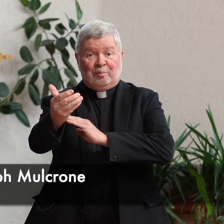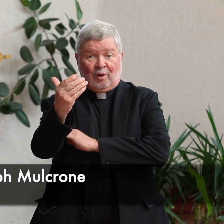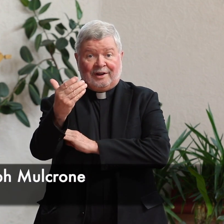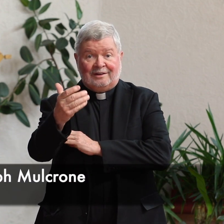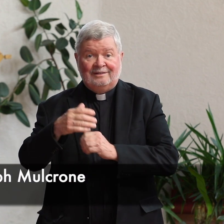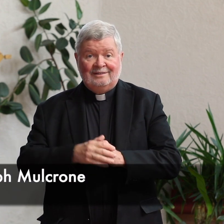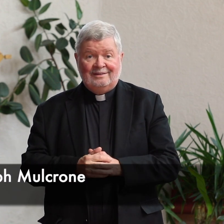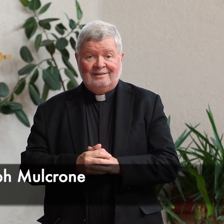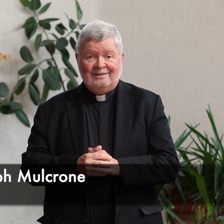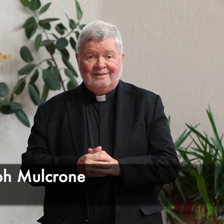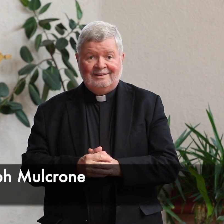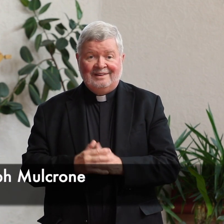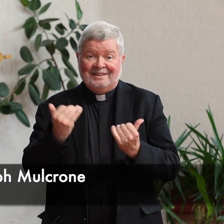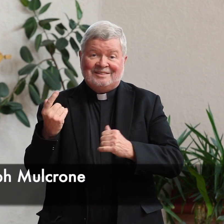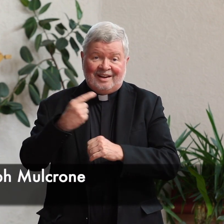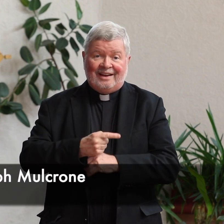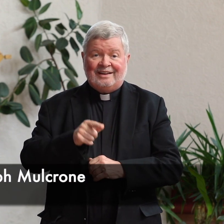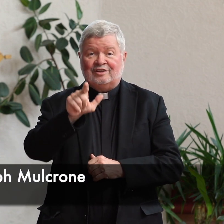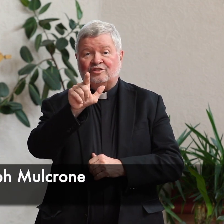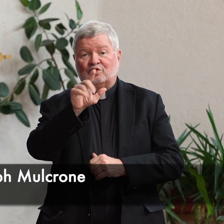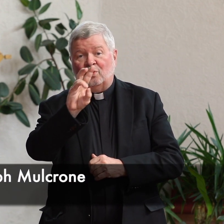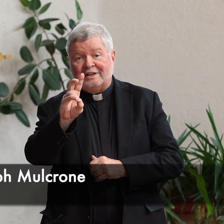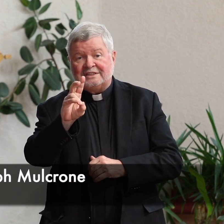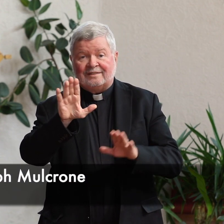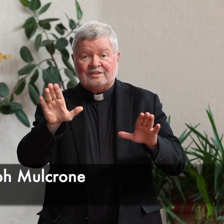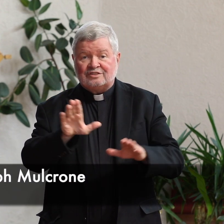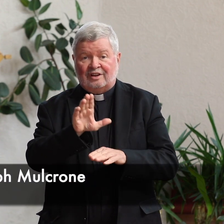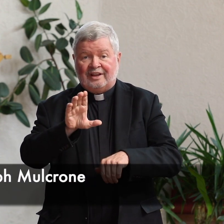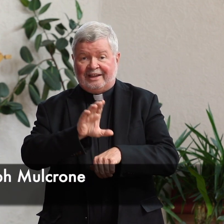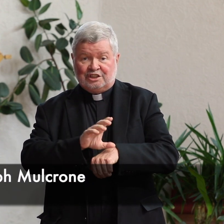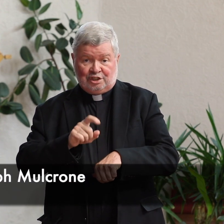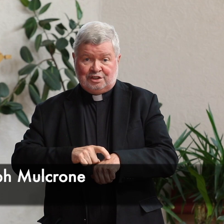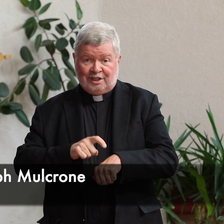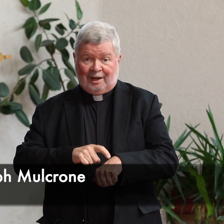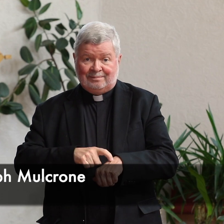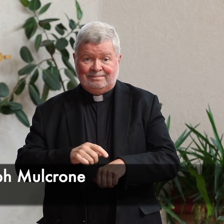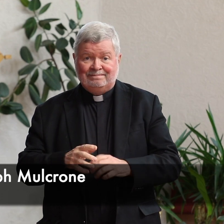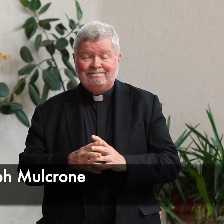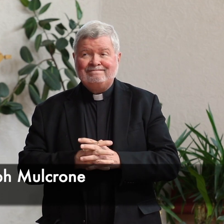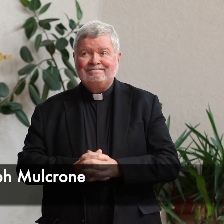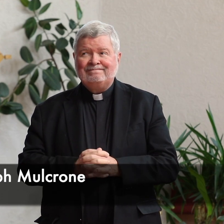Good morning. Today is the 27th Sunday in church time.